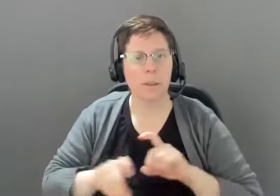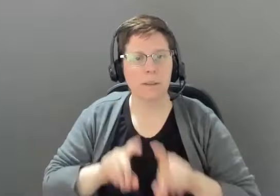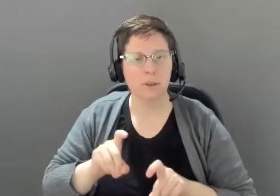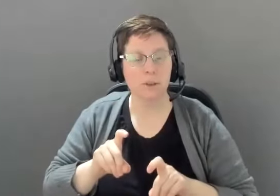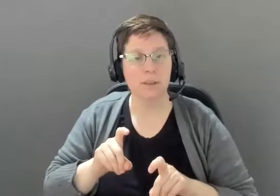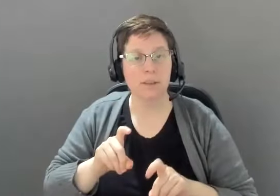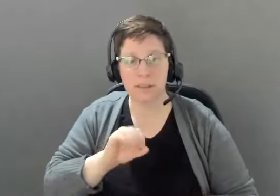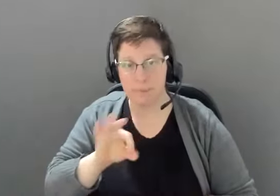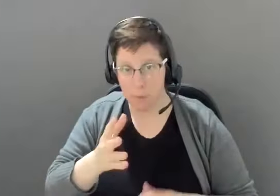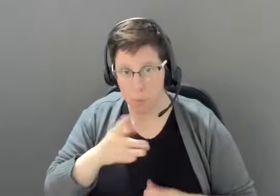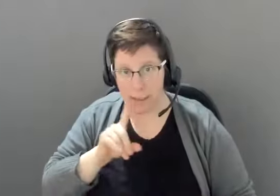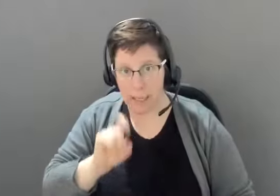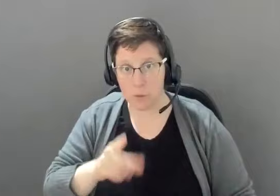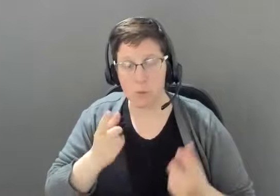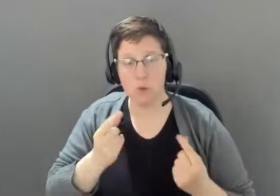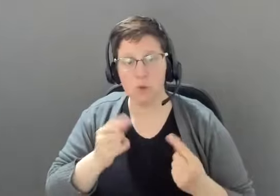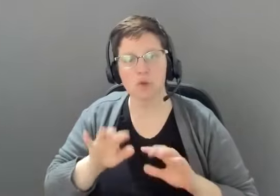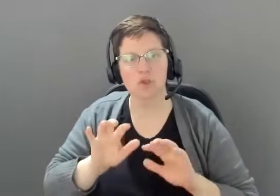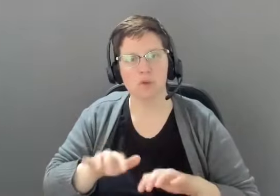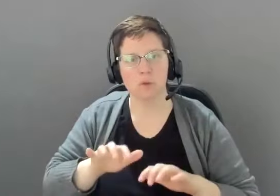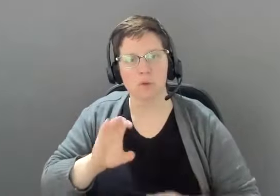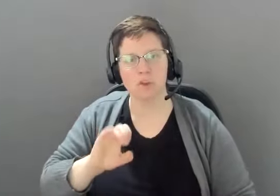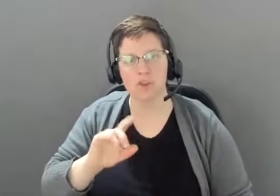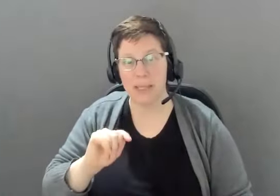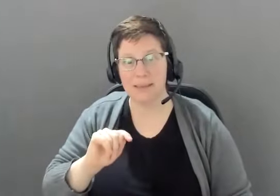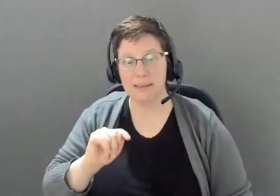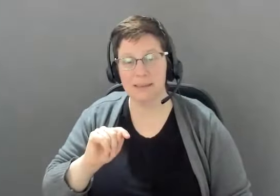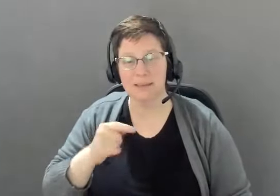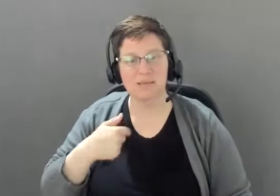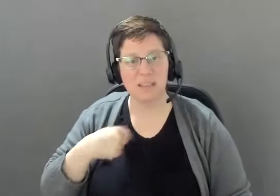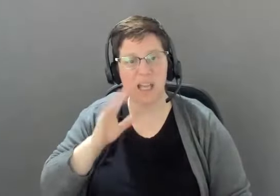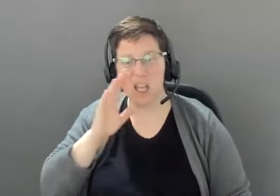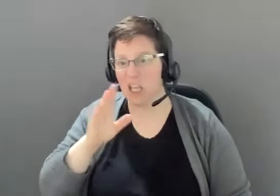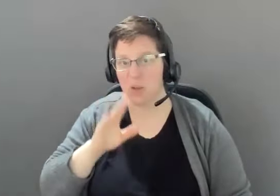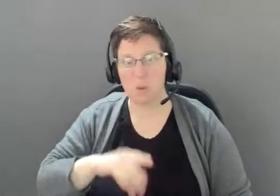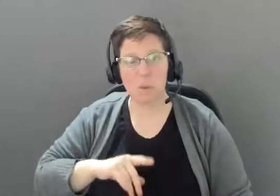Q&A box, and we will ask as many as we can with the remaining time.